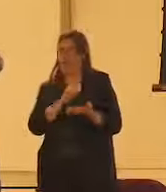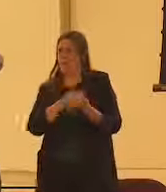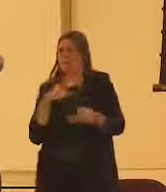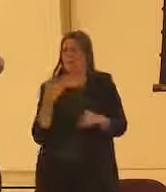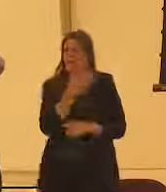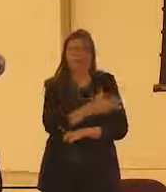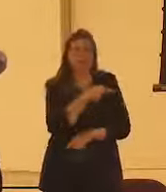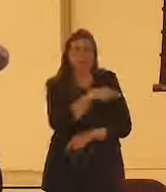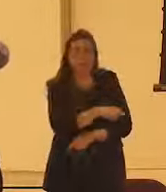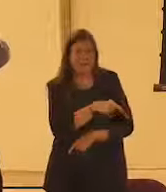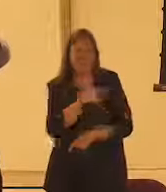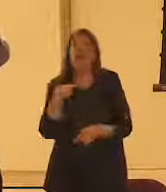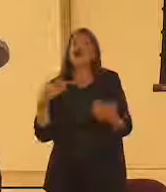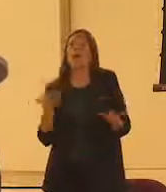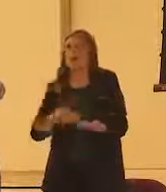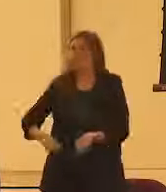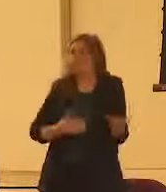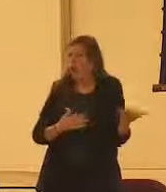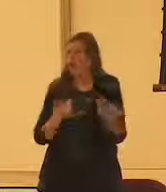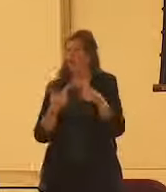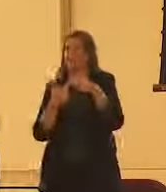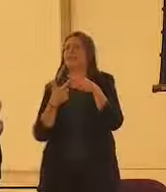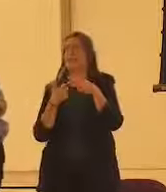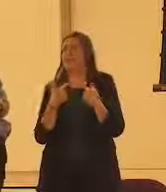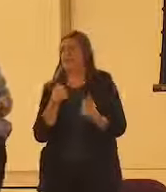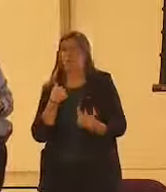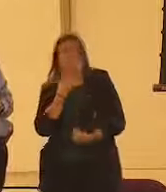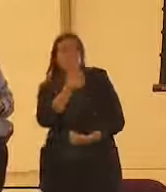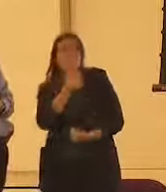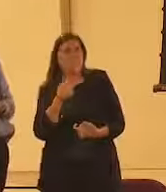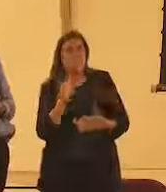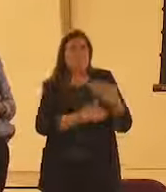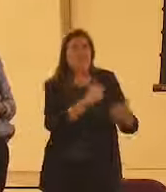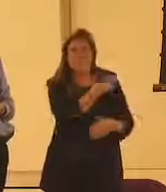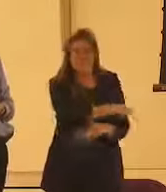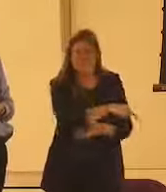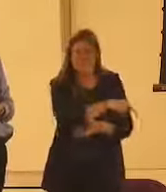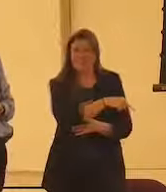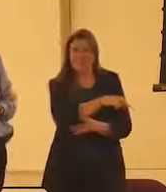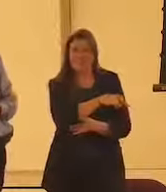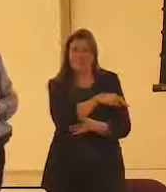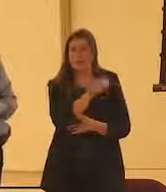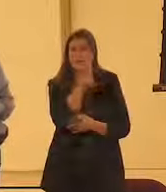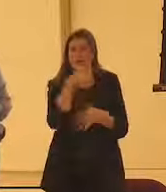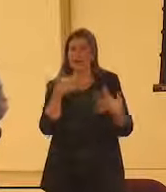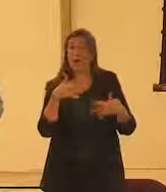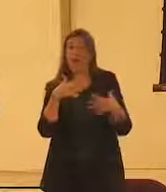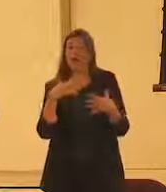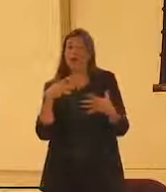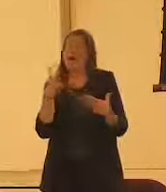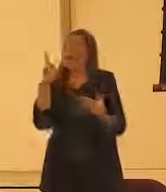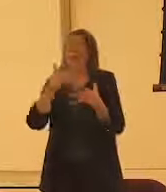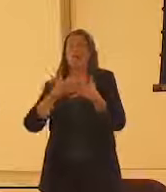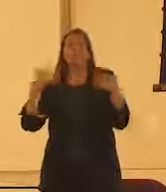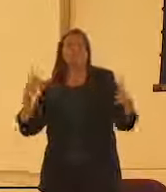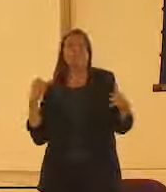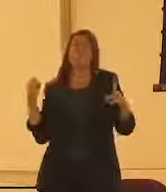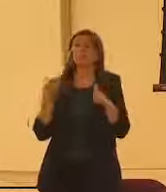And I played a lot of rugby there. But I think probably the career-changing thing for me was when I was in my final year at